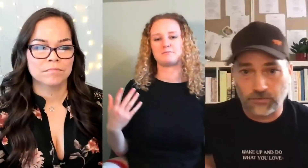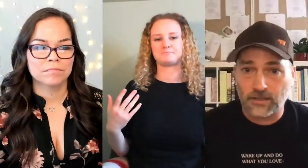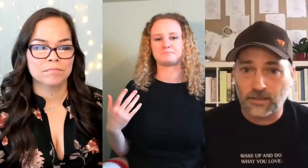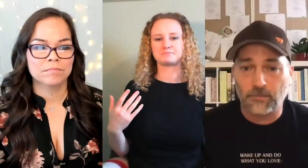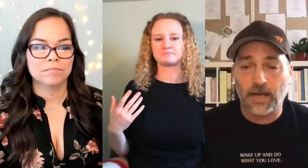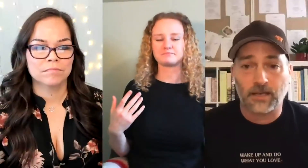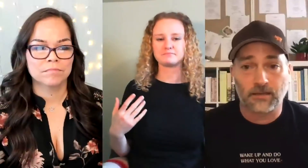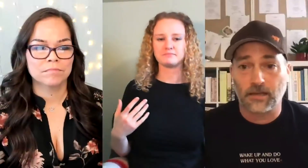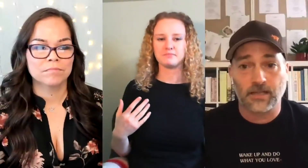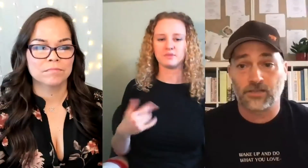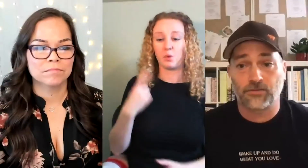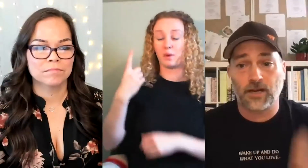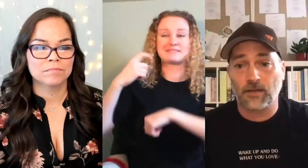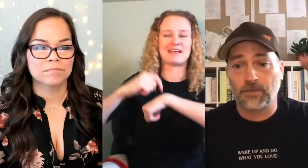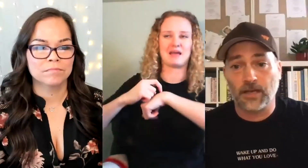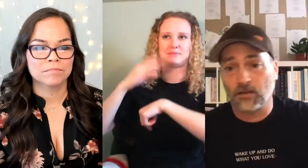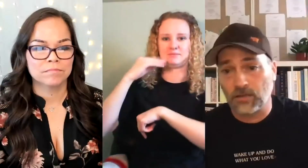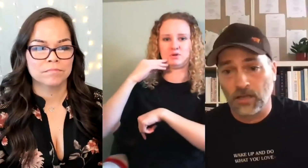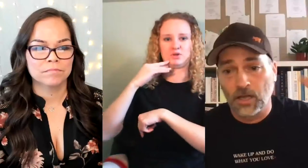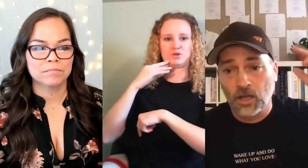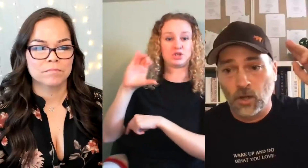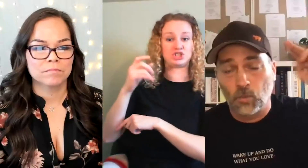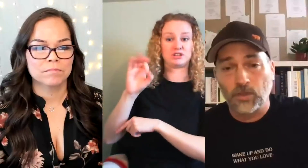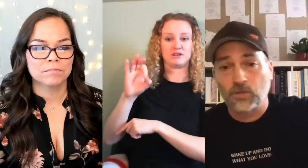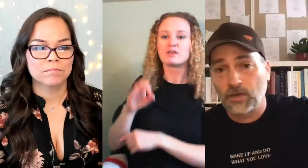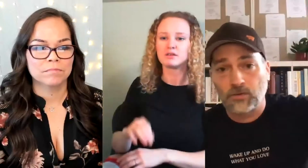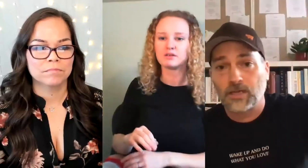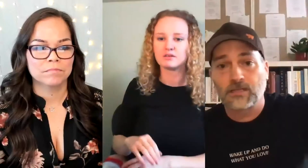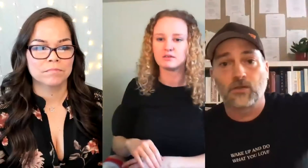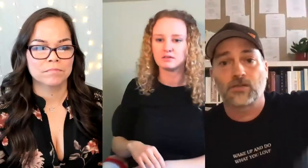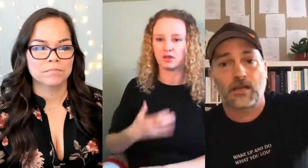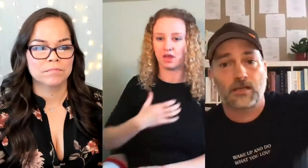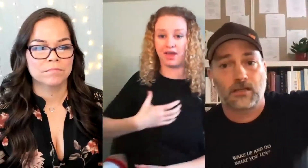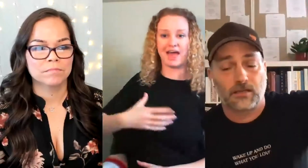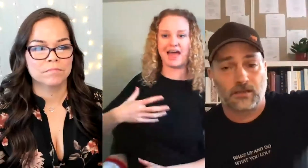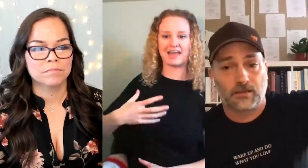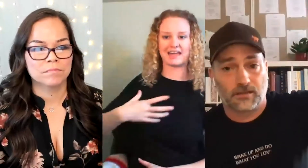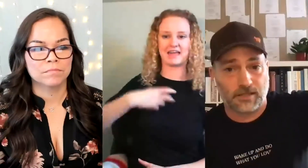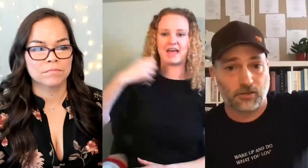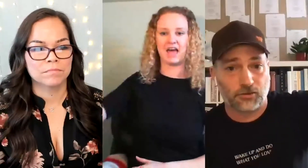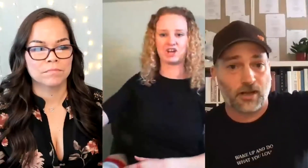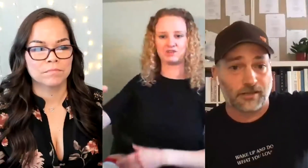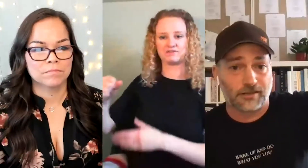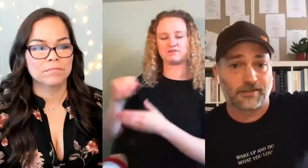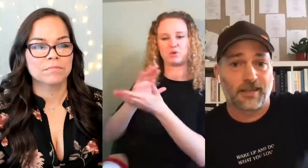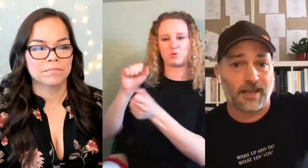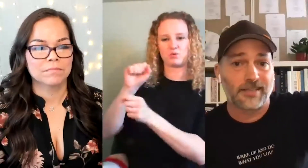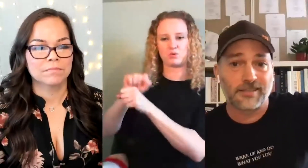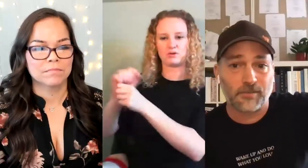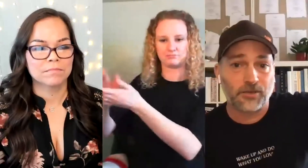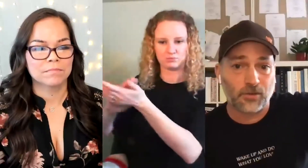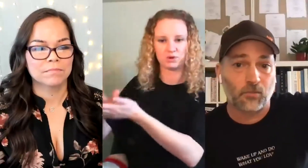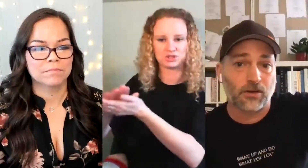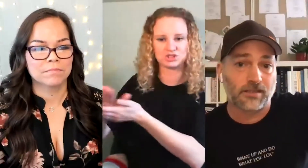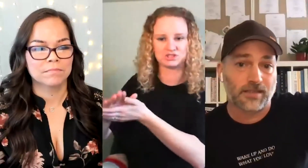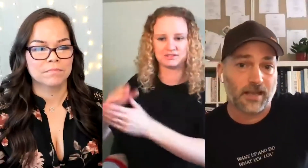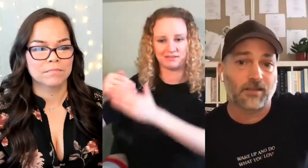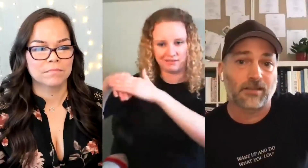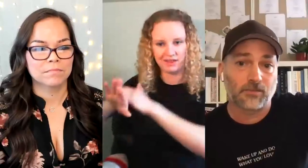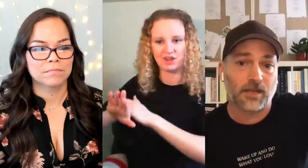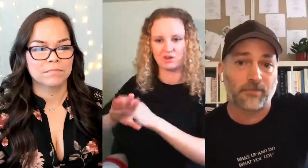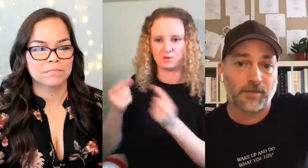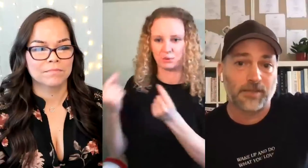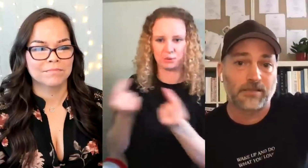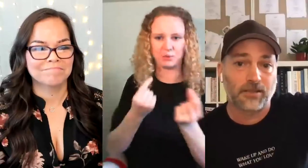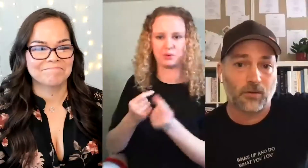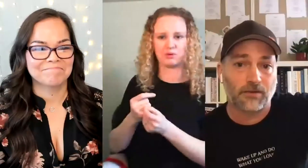chefs ran into the back and straight up yelled, "Which one of you kids knows how to deal drugs? I need somebody who can work a scale because